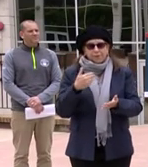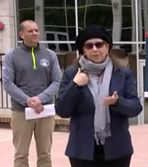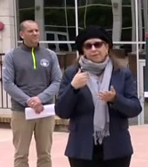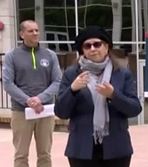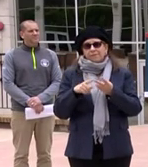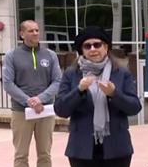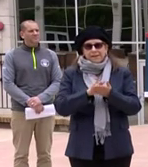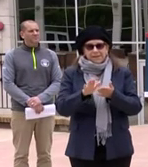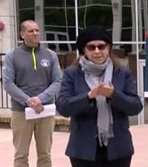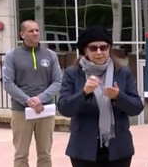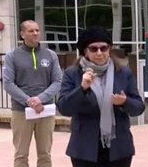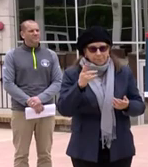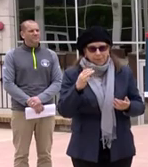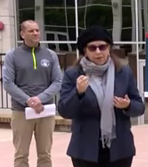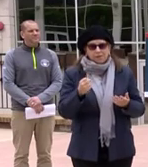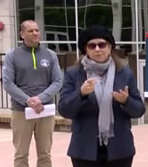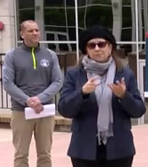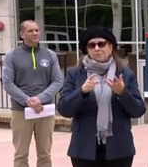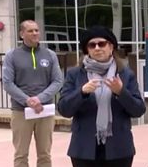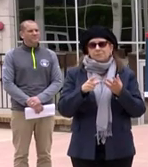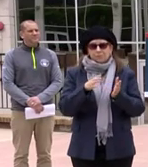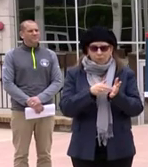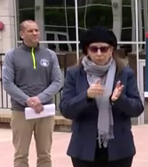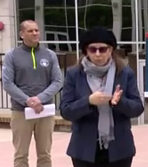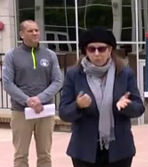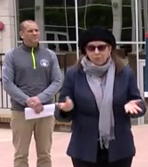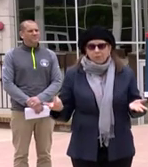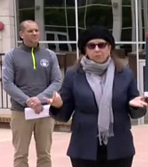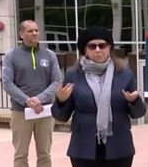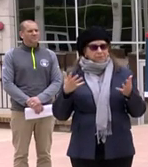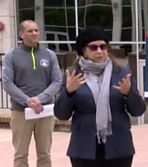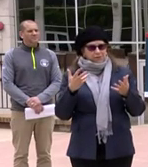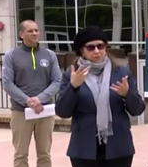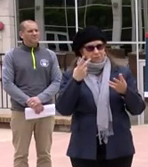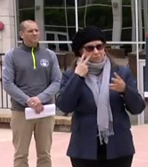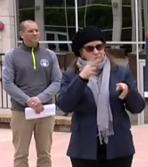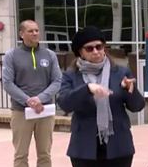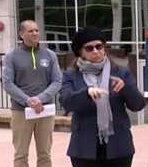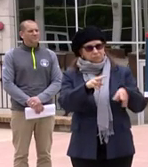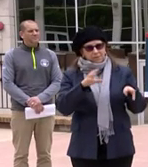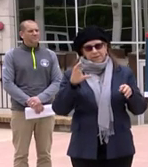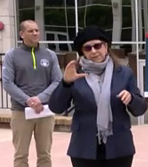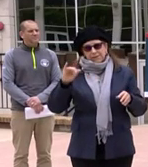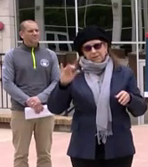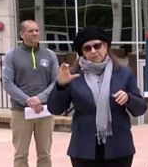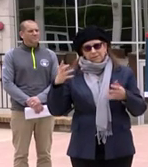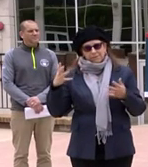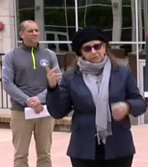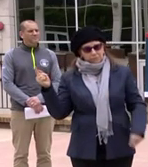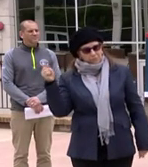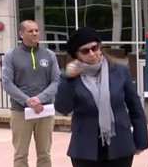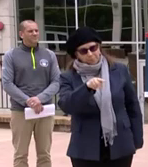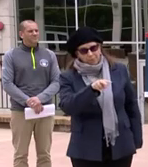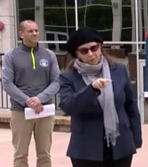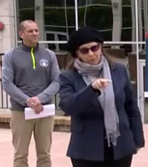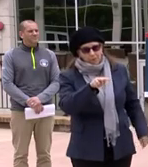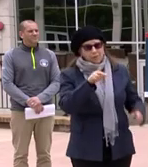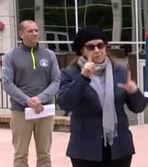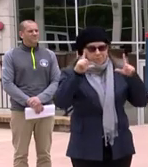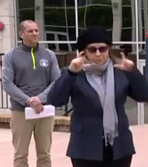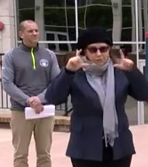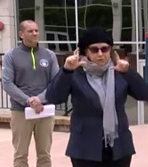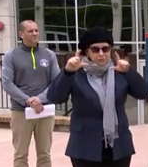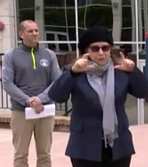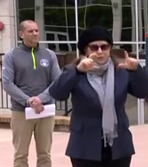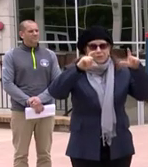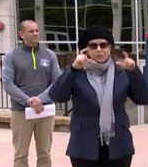supplies, and they were able to do that site inspection to have their inspectors view it, photograph it, and be able to report out on it as